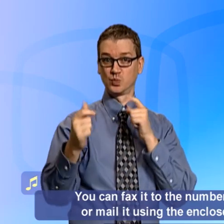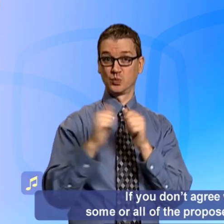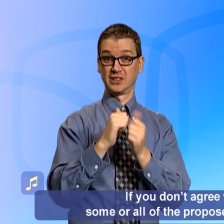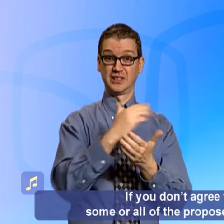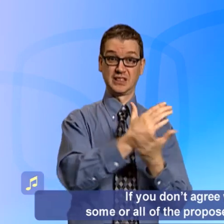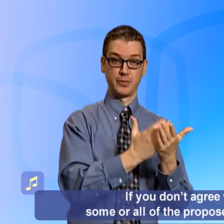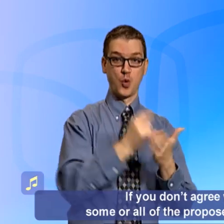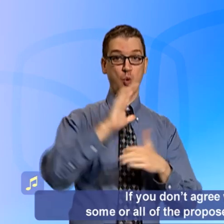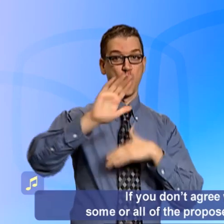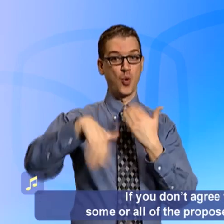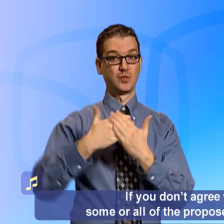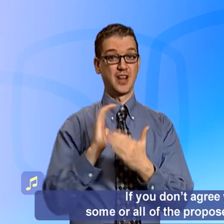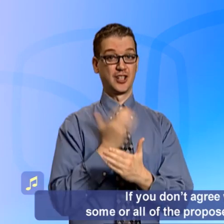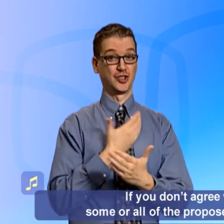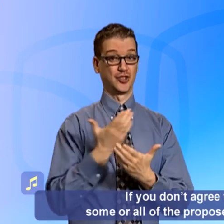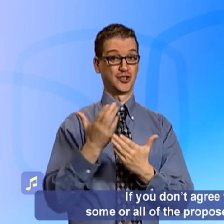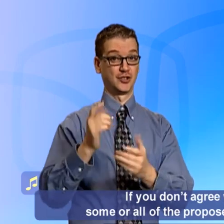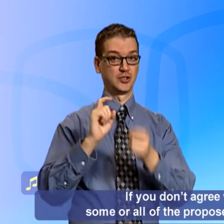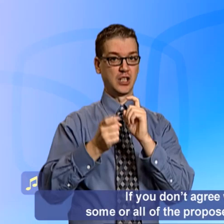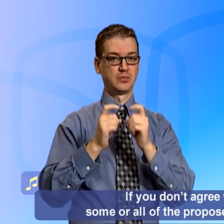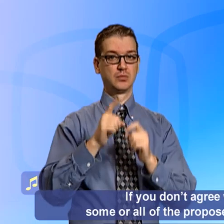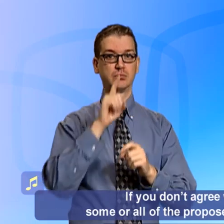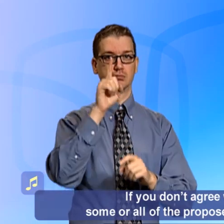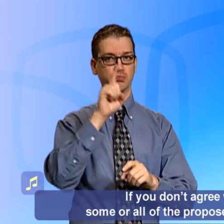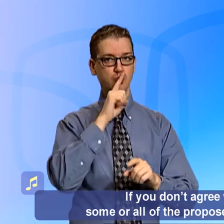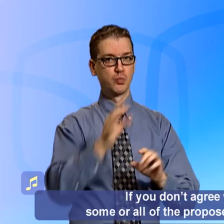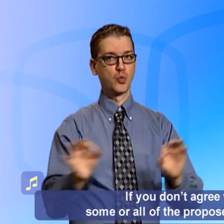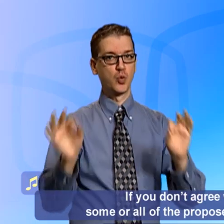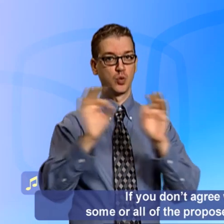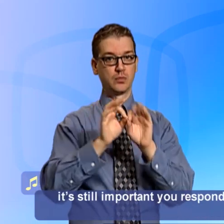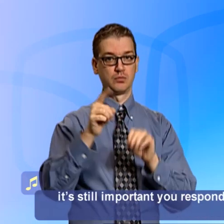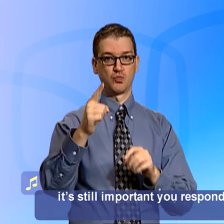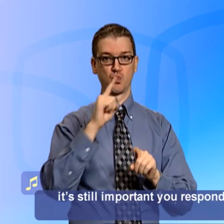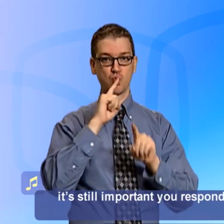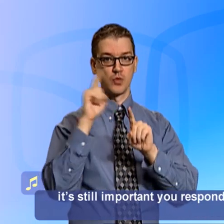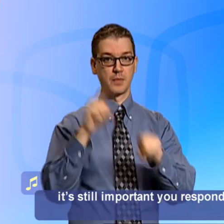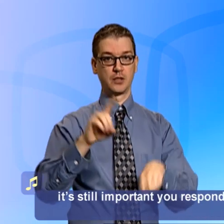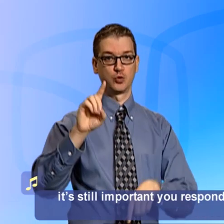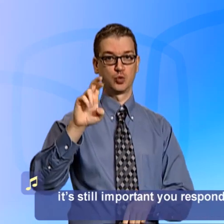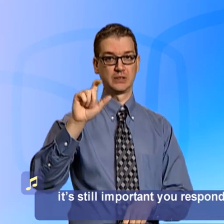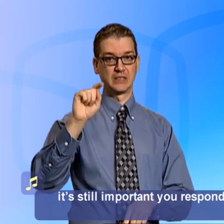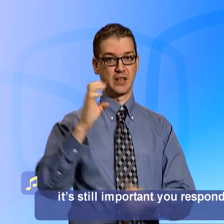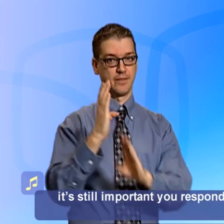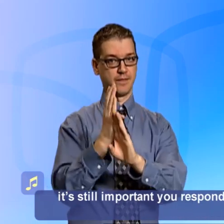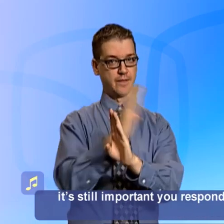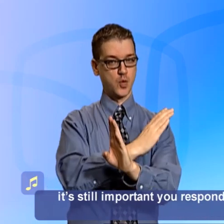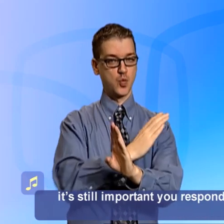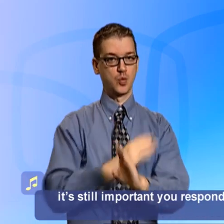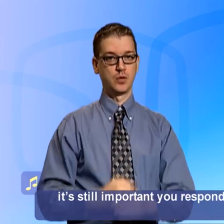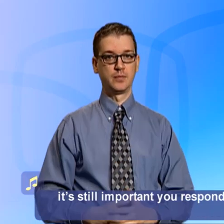If you don't agree with some or all of the proposed changes, it's still important you respond by the due date.